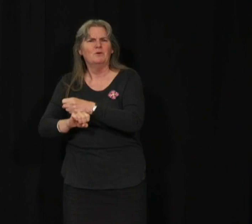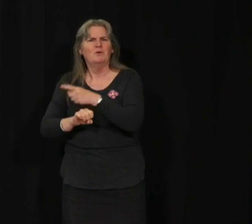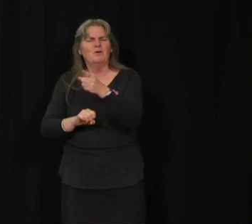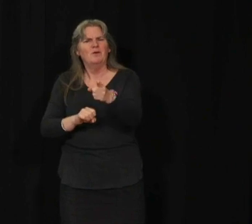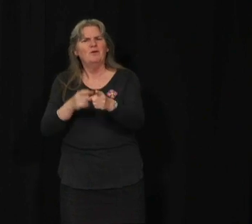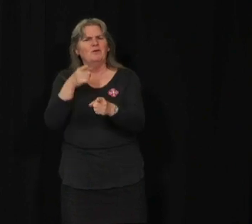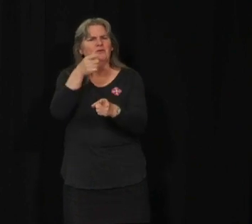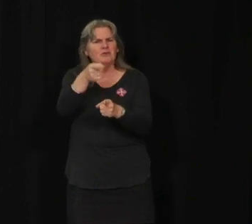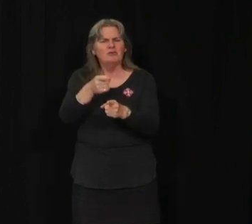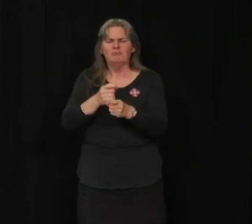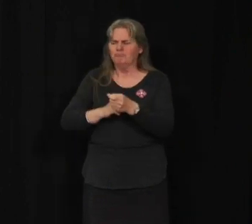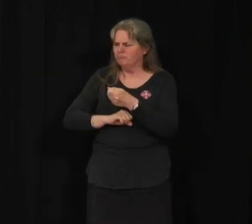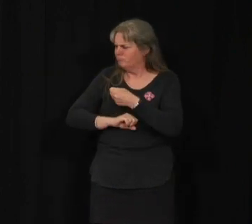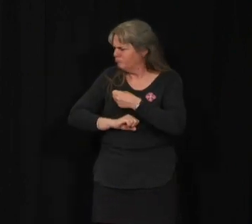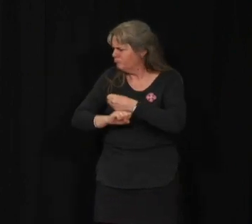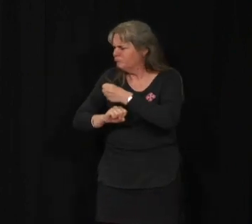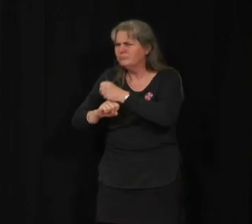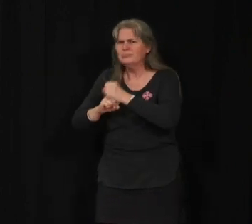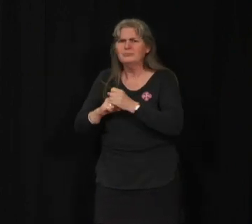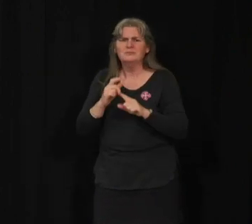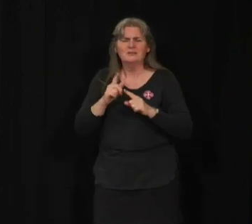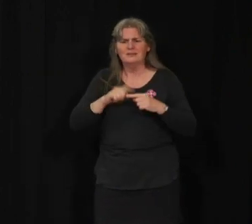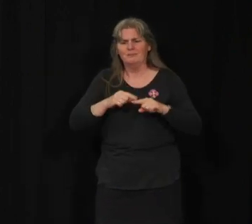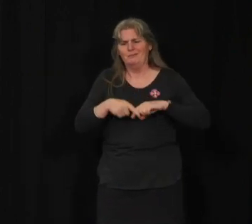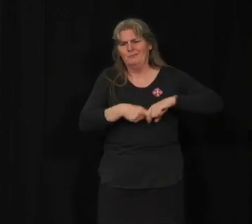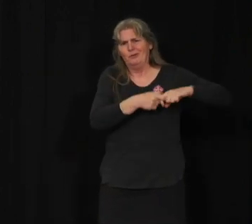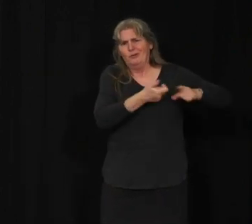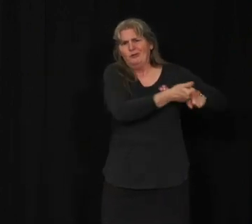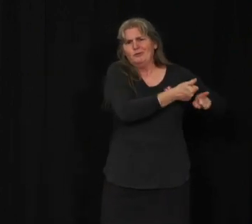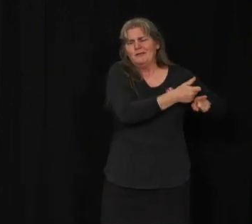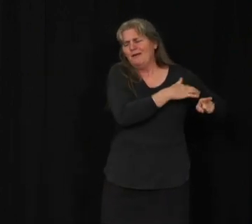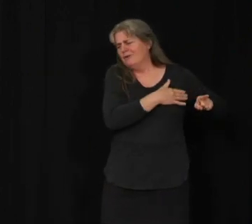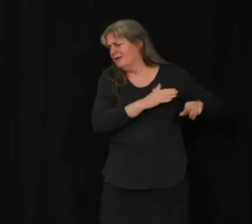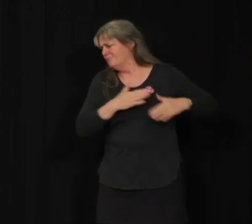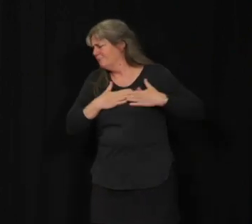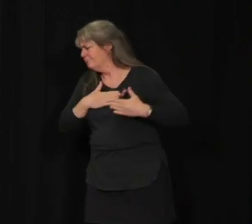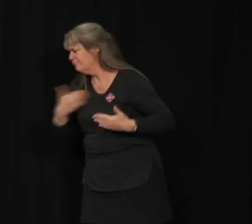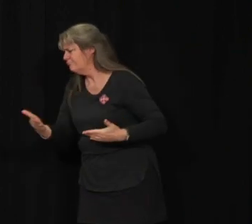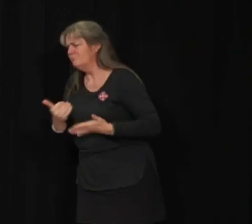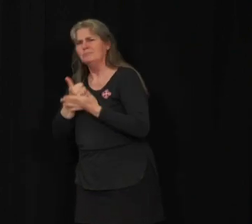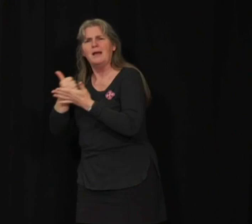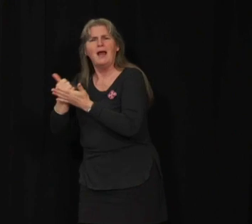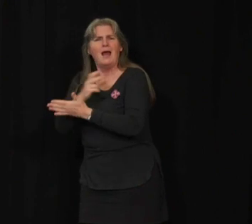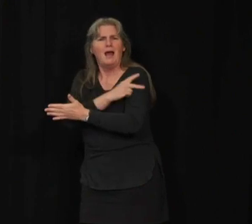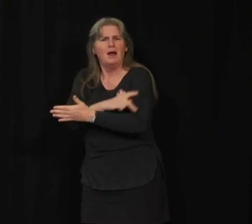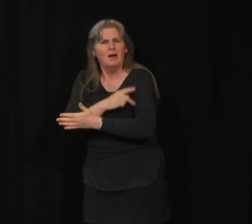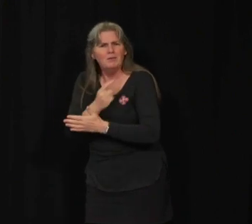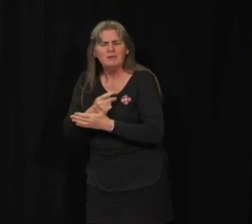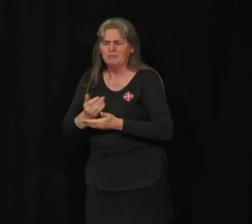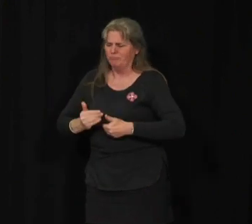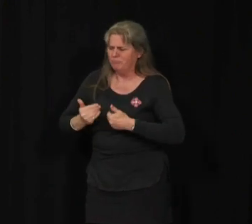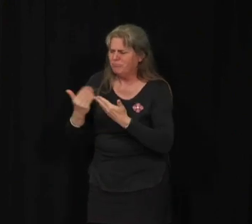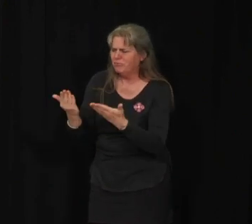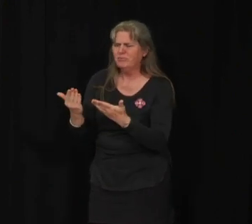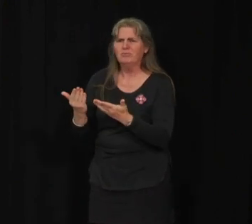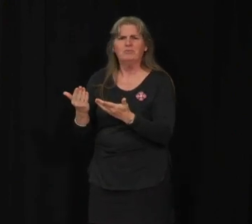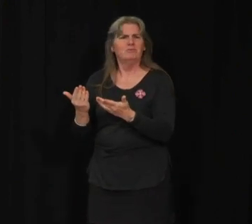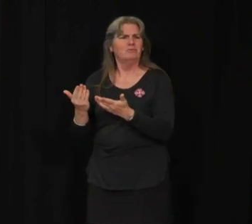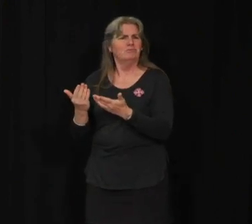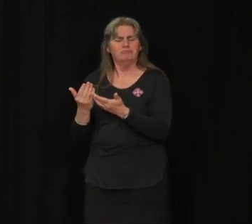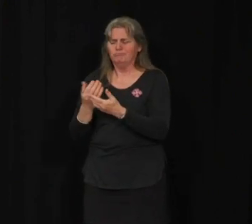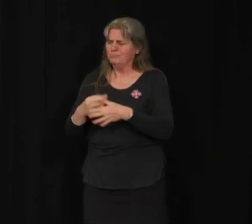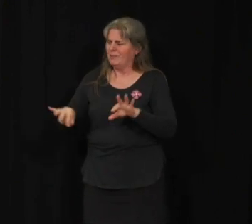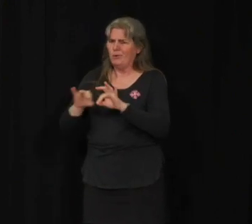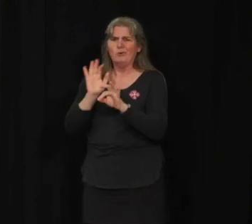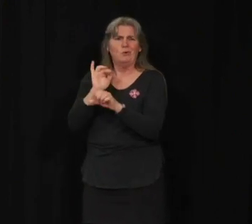the needs of your patients ahead of your own and for giving yourself over to this incredibly important